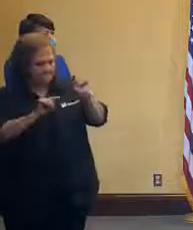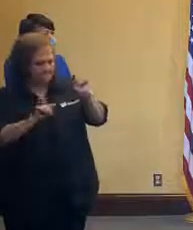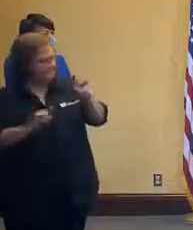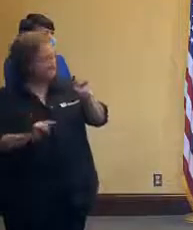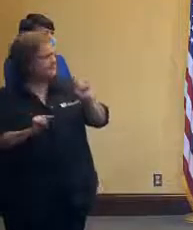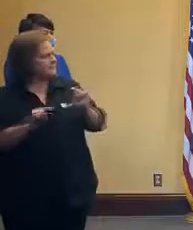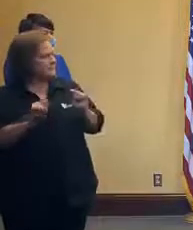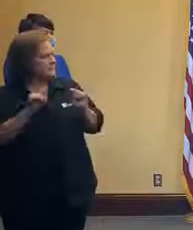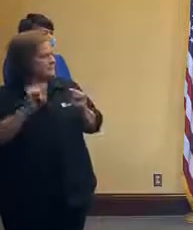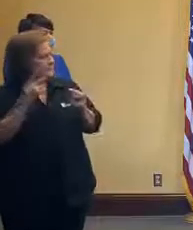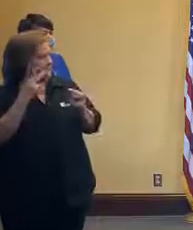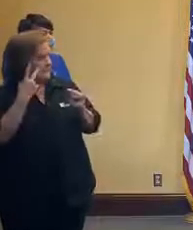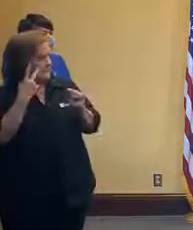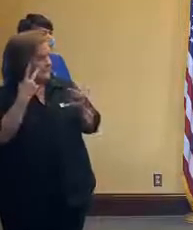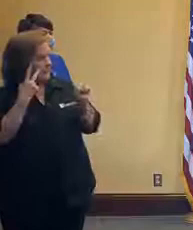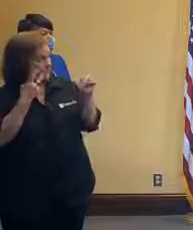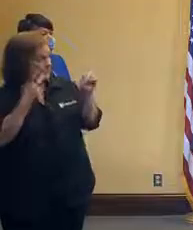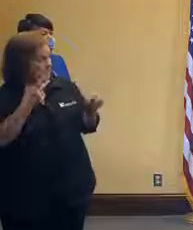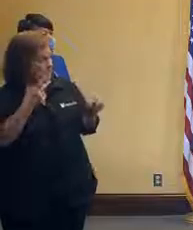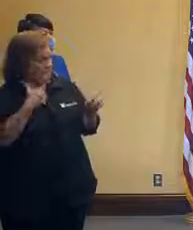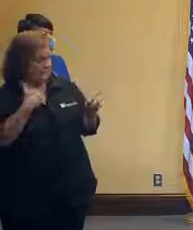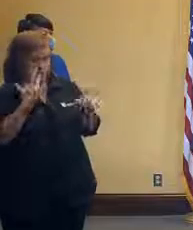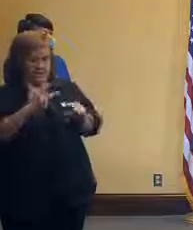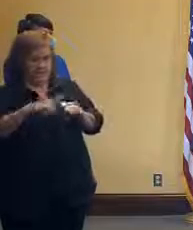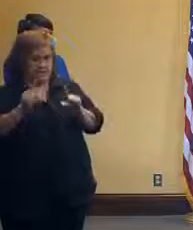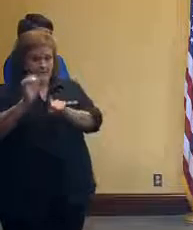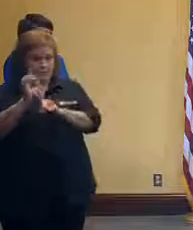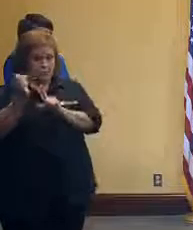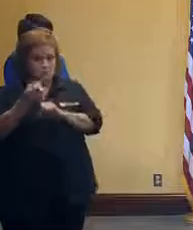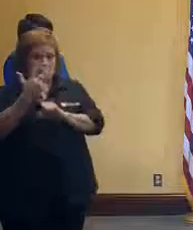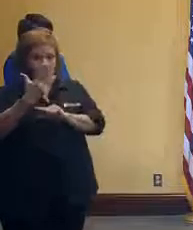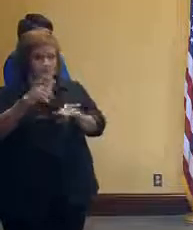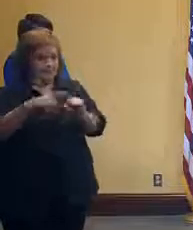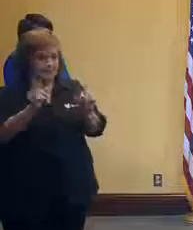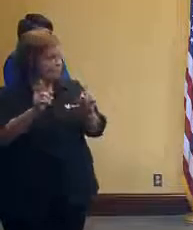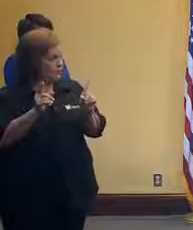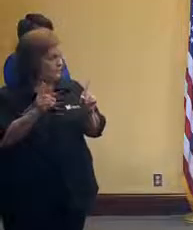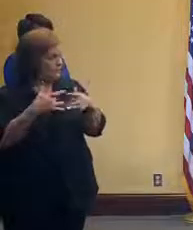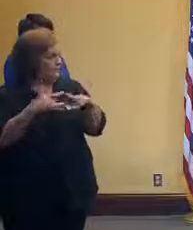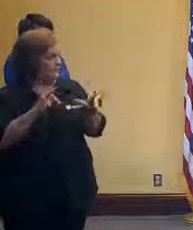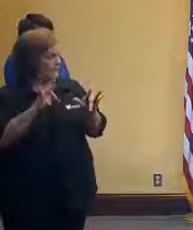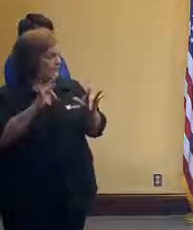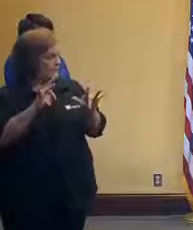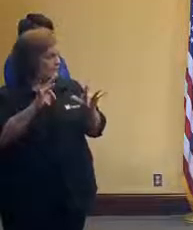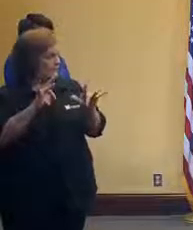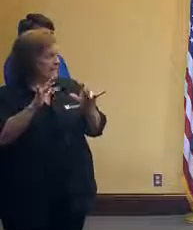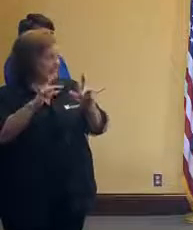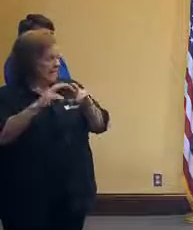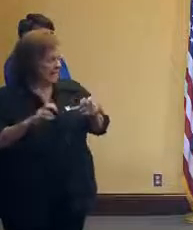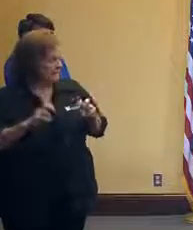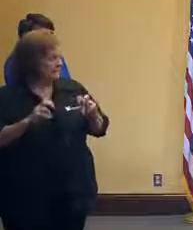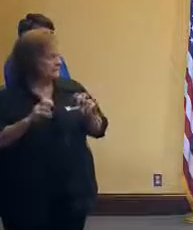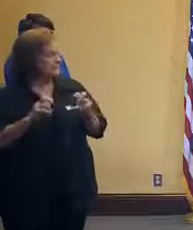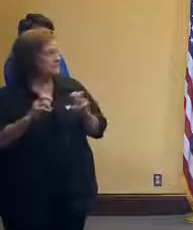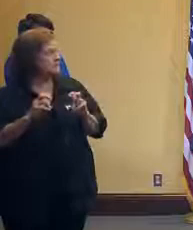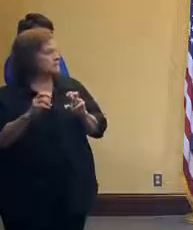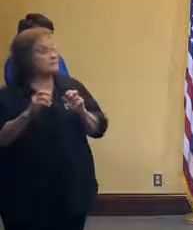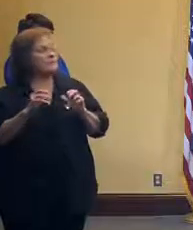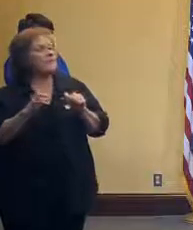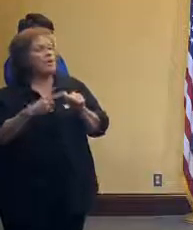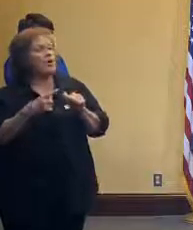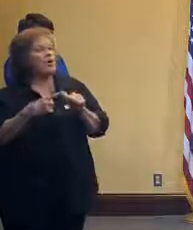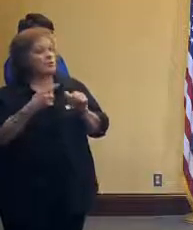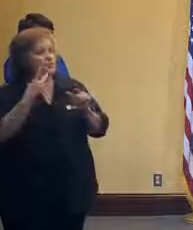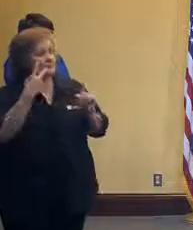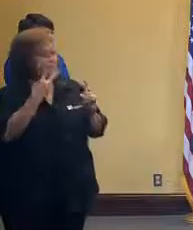provided. So you'll see we have 3 different scenarios, 3 different sensitivity analyses that we have been moving forward. First, you